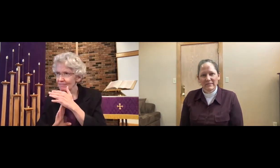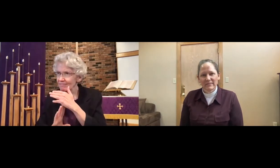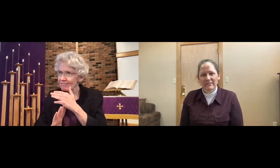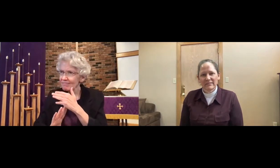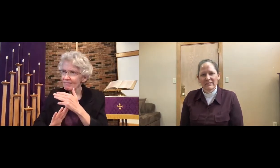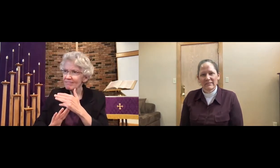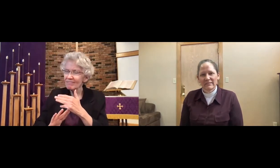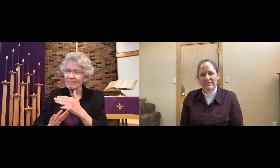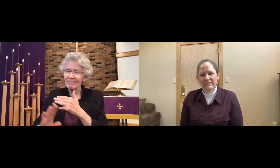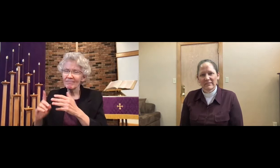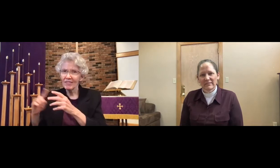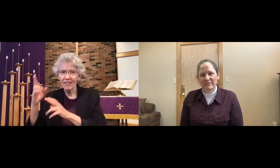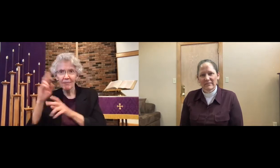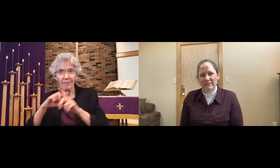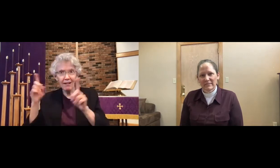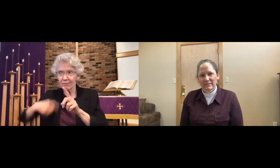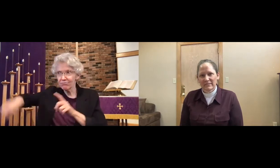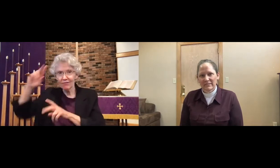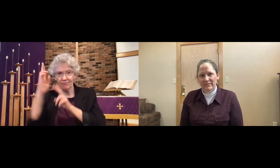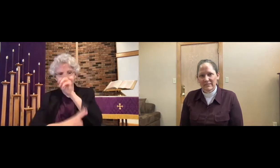humbly and with honor shown to him.